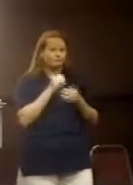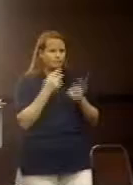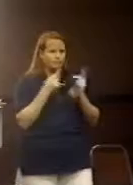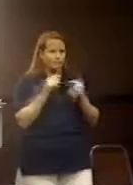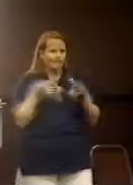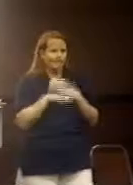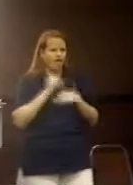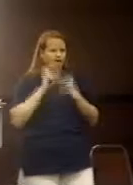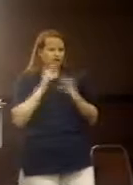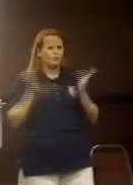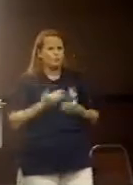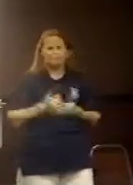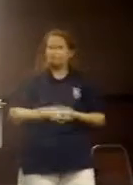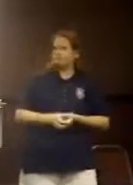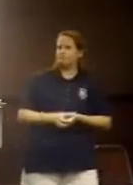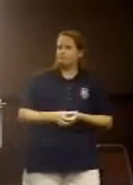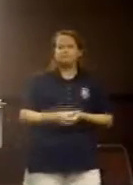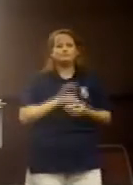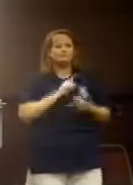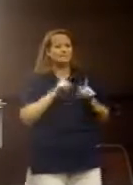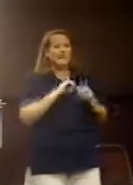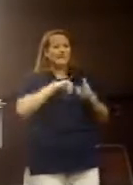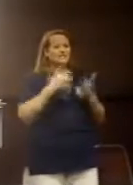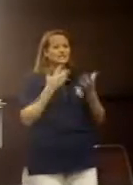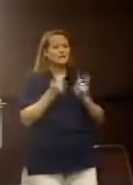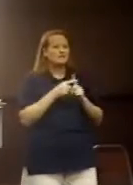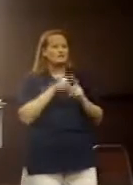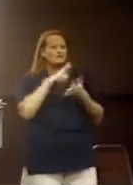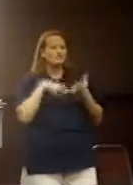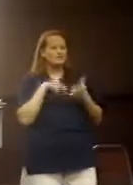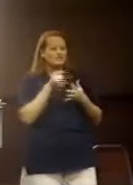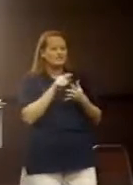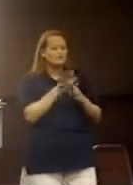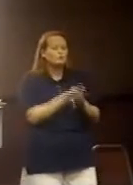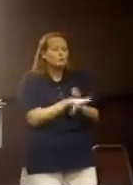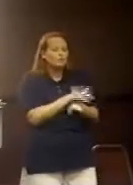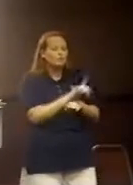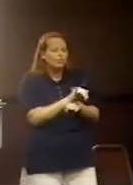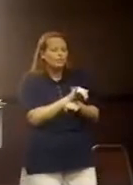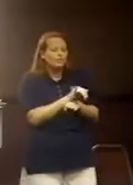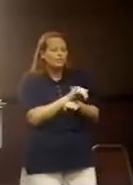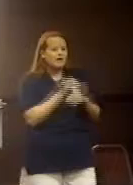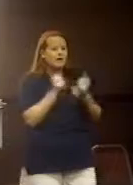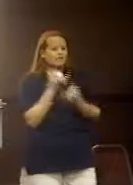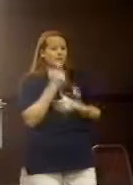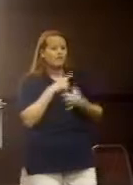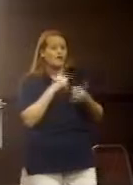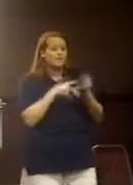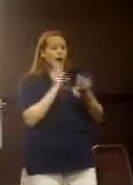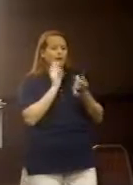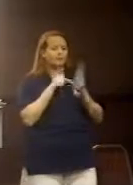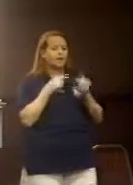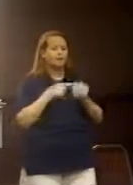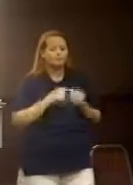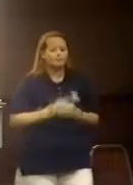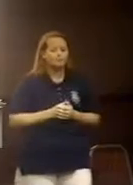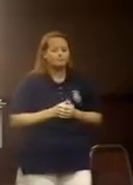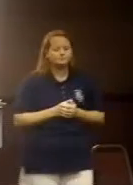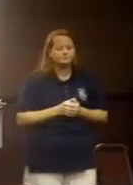kill off the interpreter here, but I just want to read you slowly a little bit of what I'm talking about.